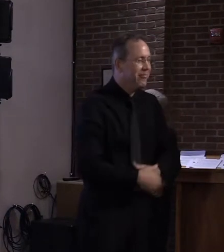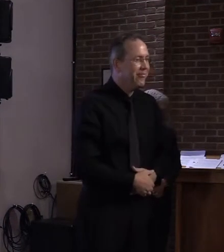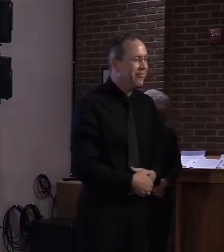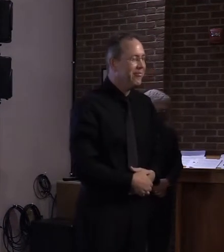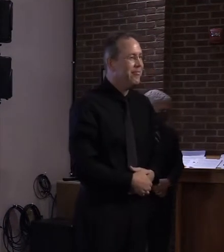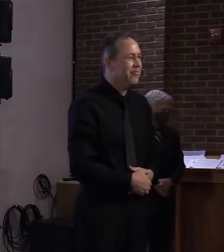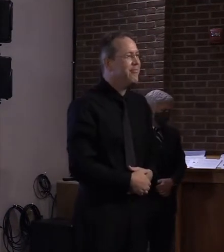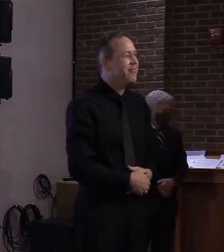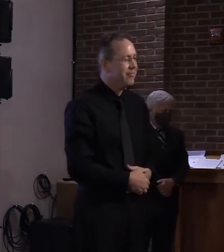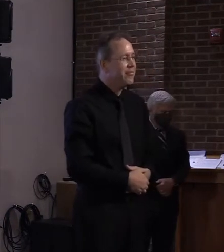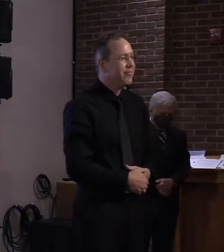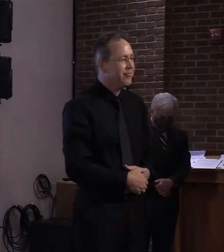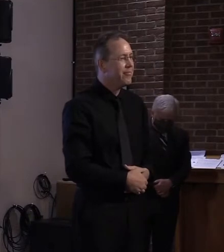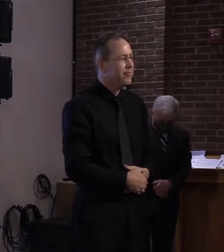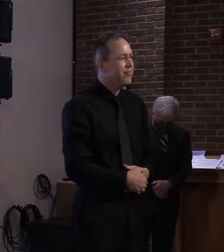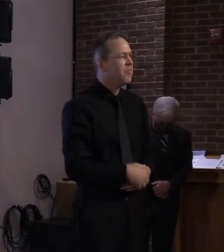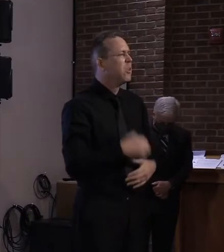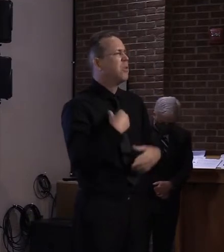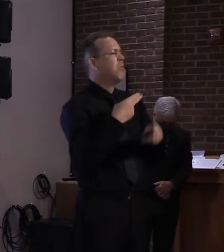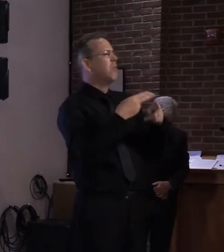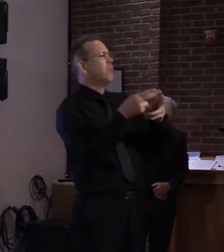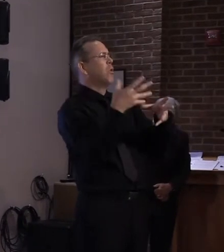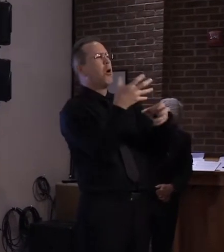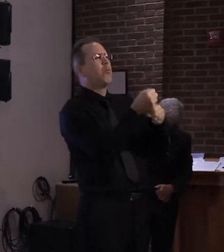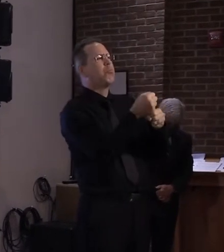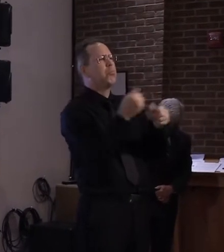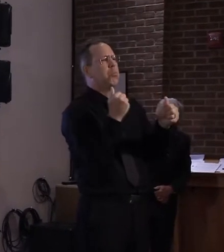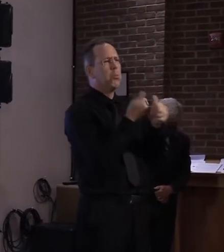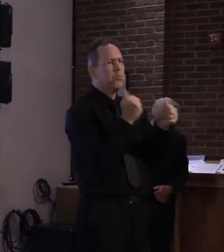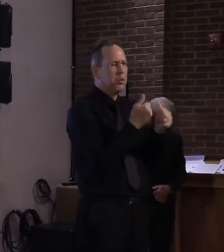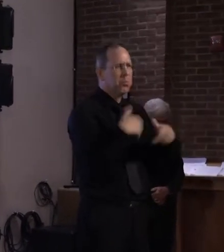Just to give a quick recap of our current data,